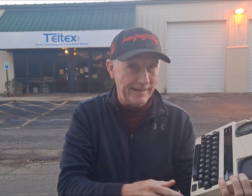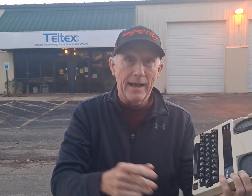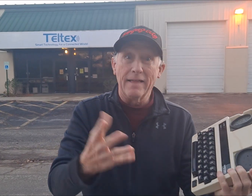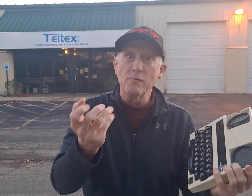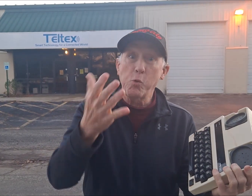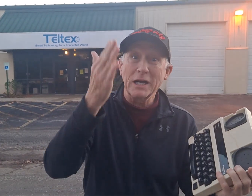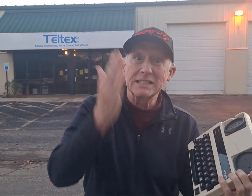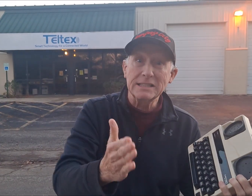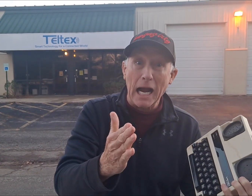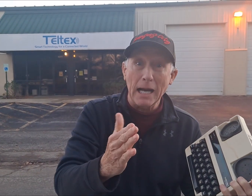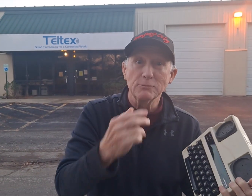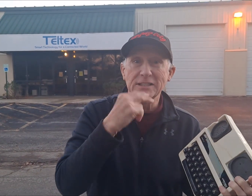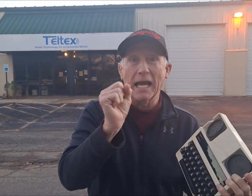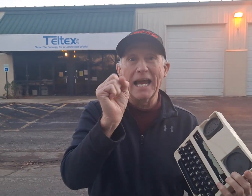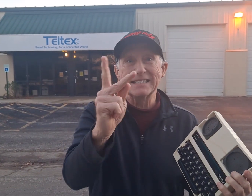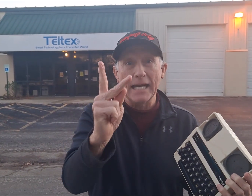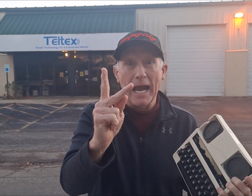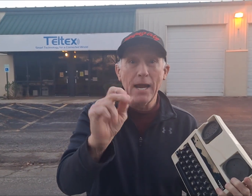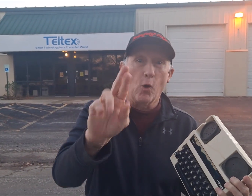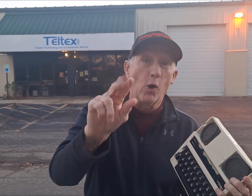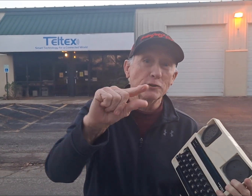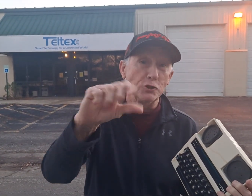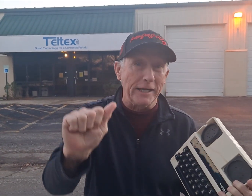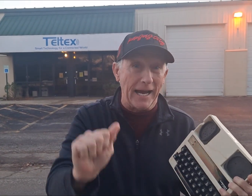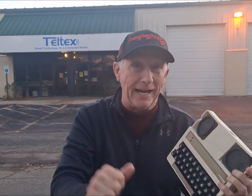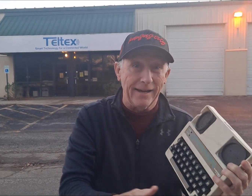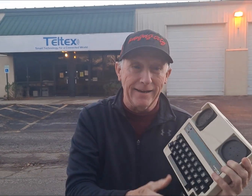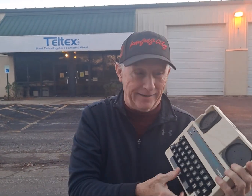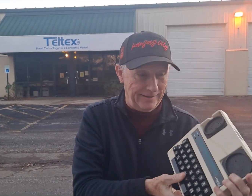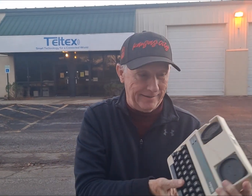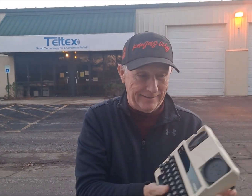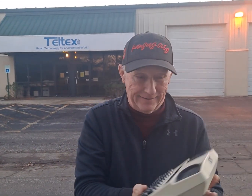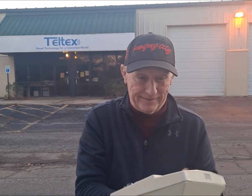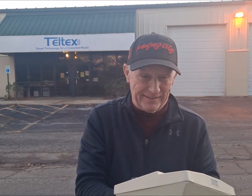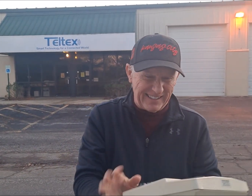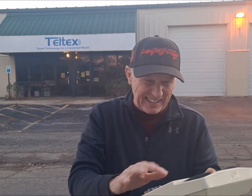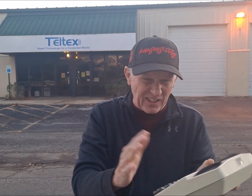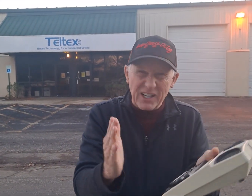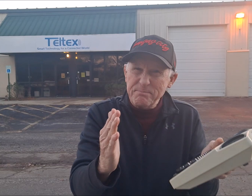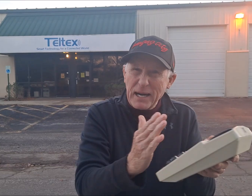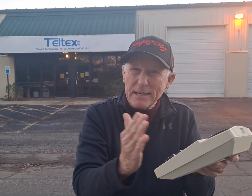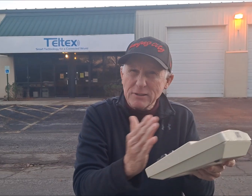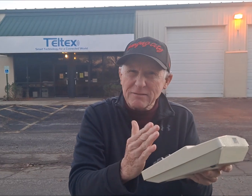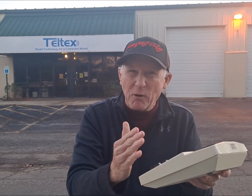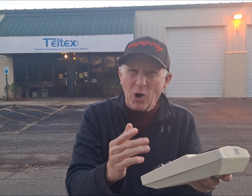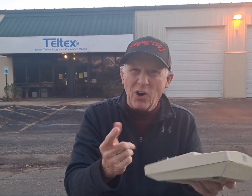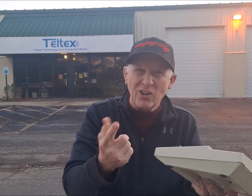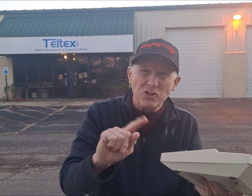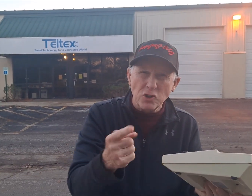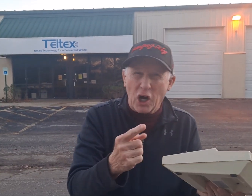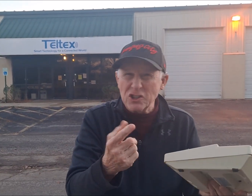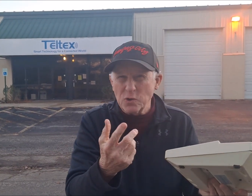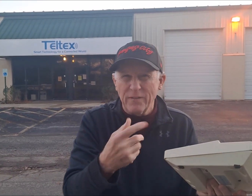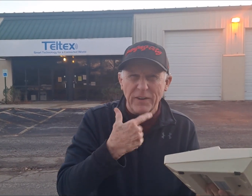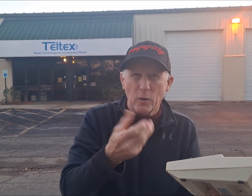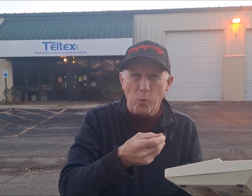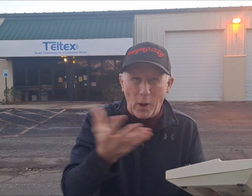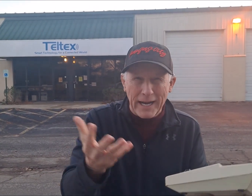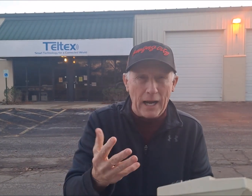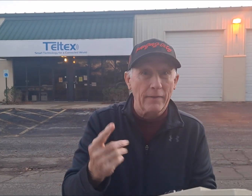And then one stop, you say SK or GA. You know, it became so small, started to feel worn out. Then